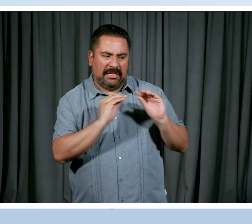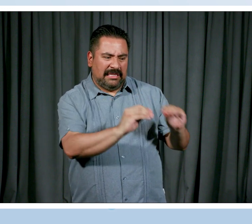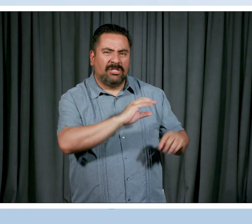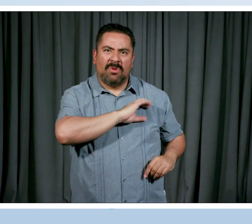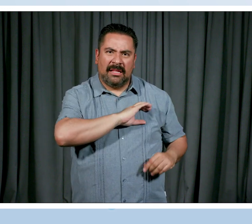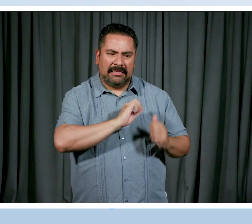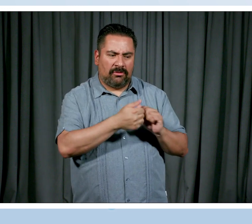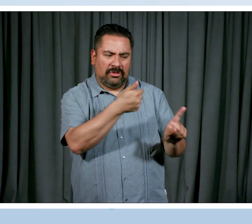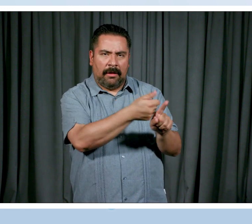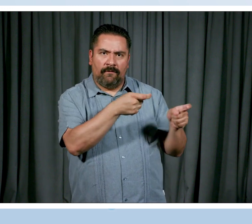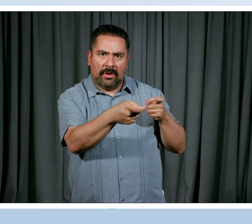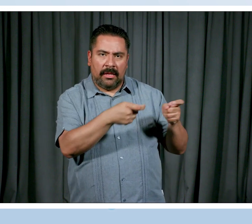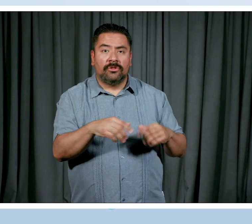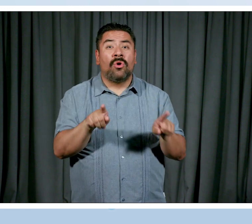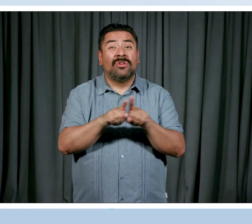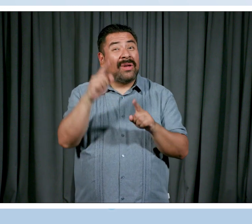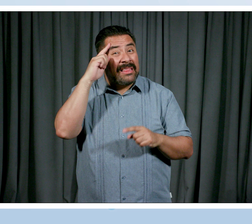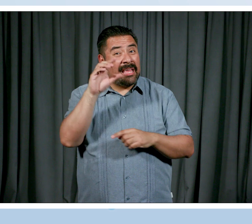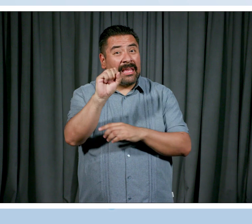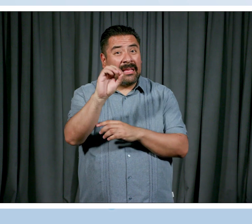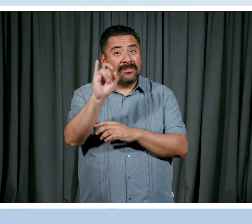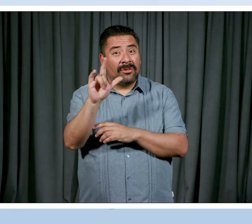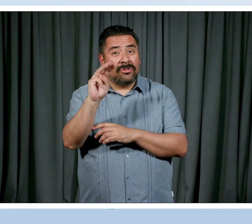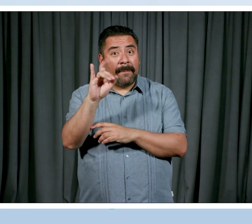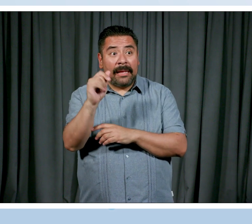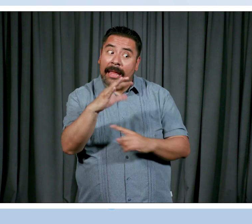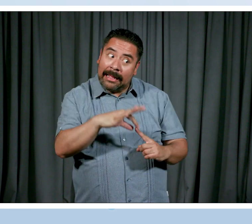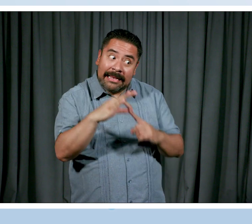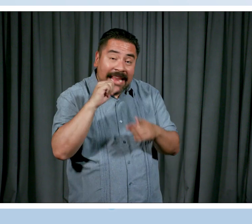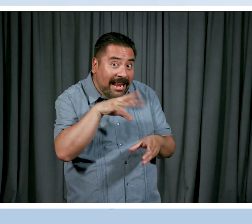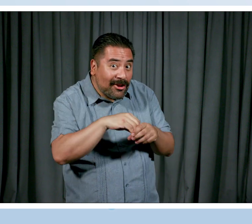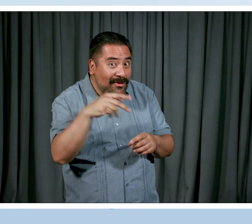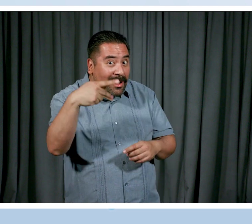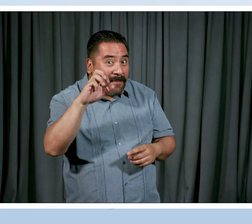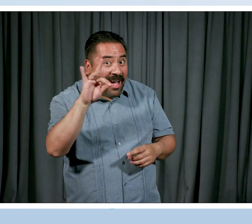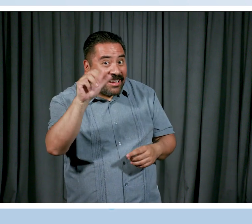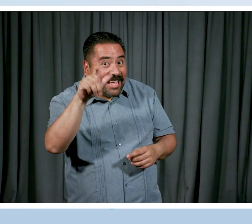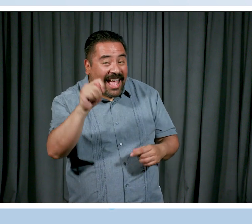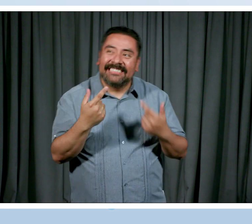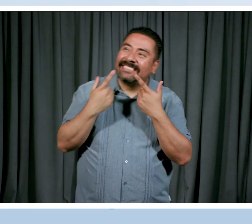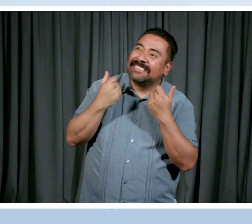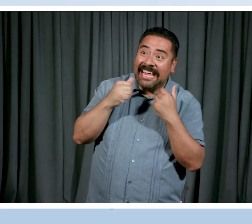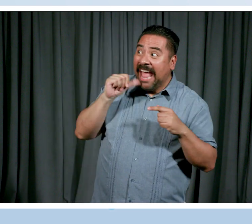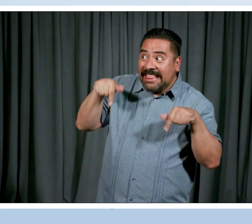police too. I do think social media, except for podcasts, of course, except for this